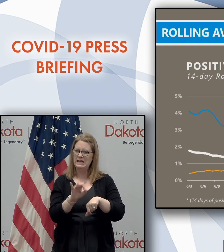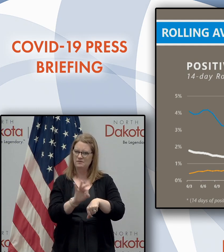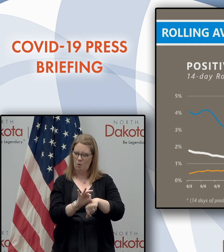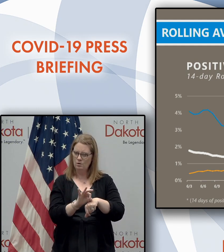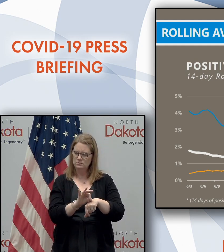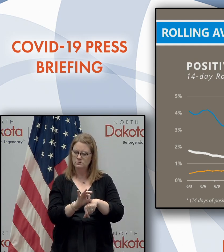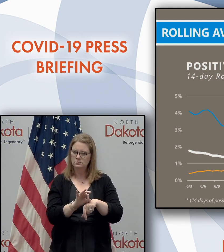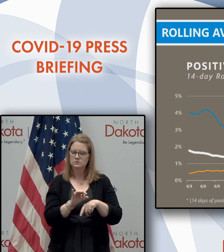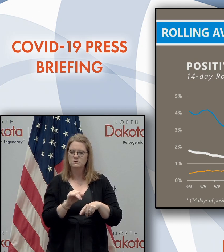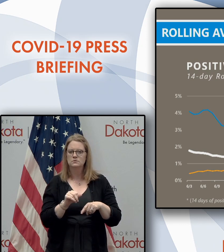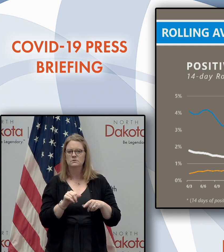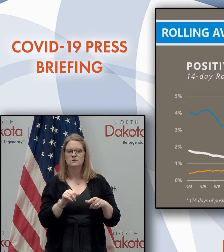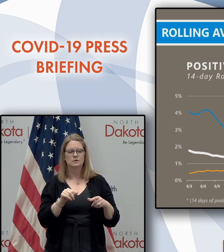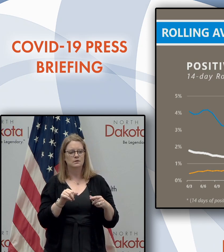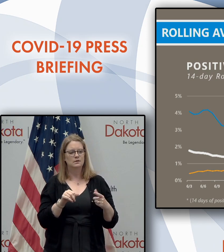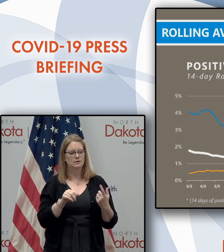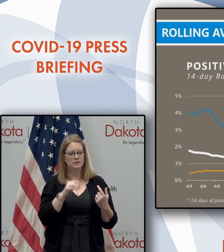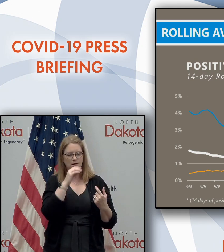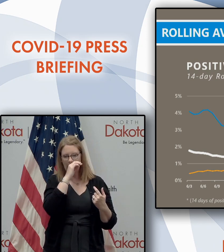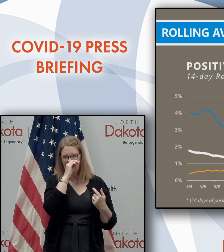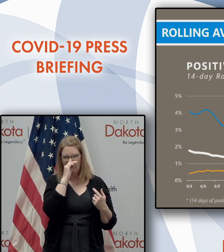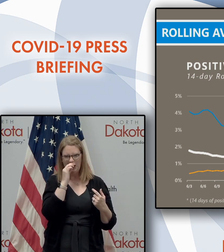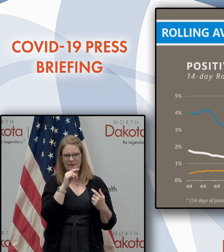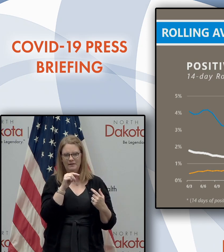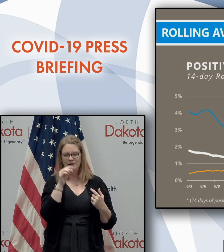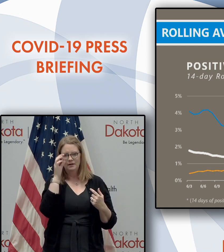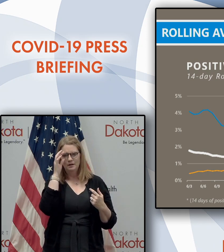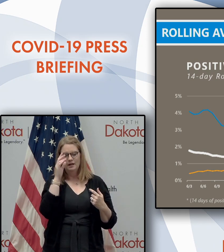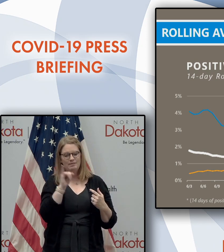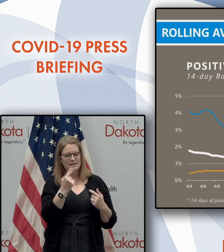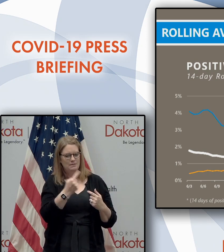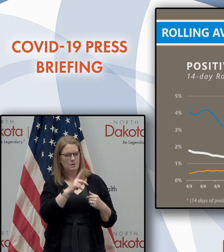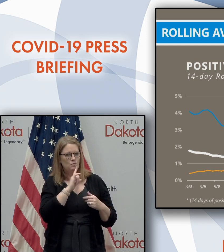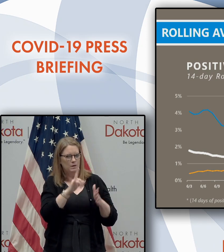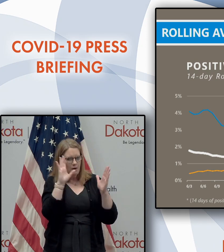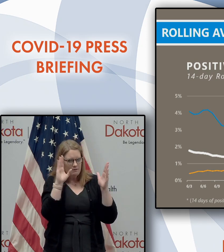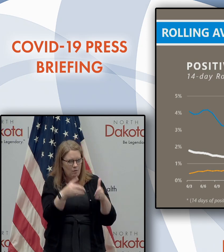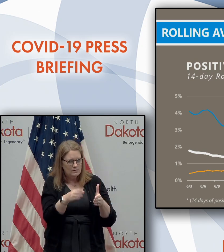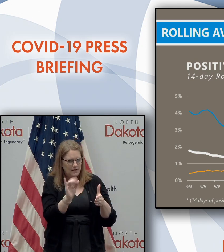working, and this is again an area of activity that we want to focus on.